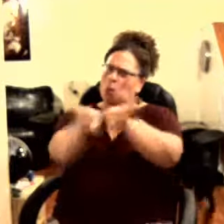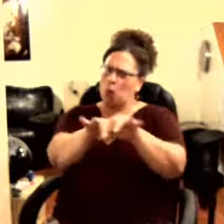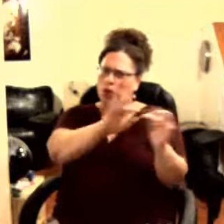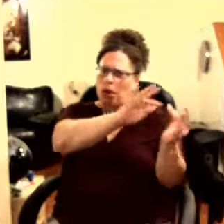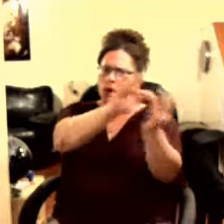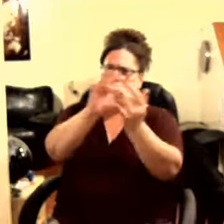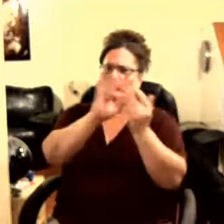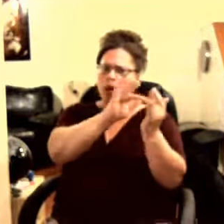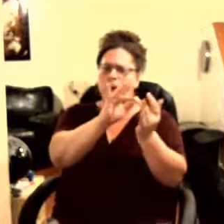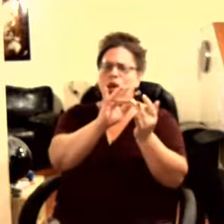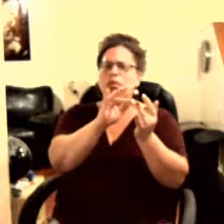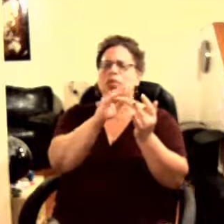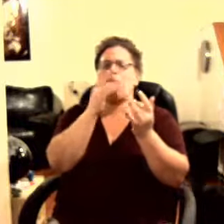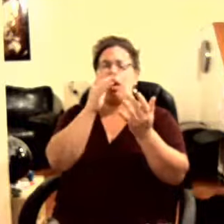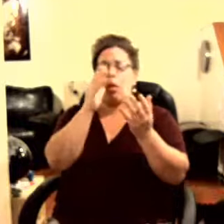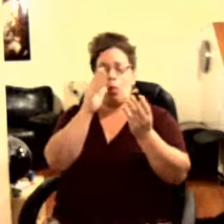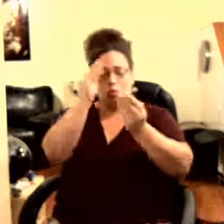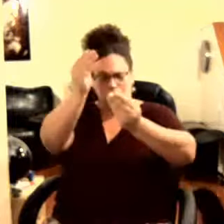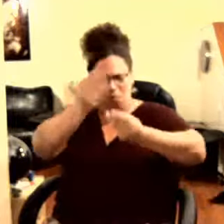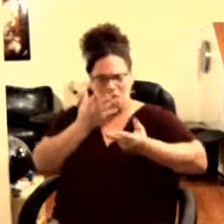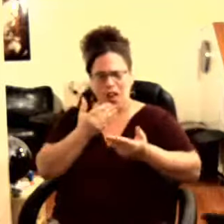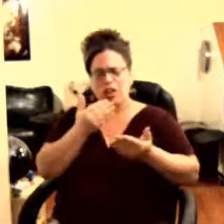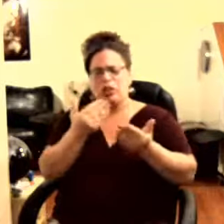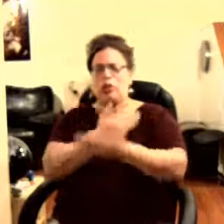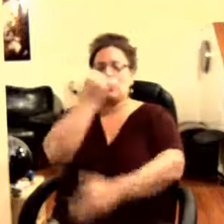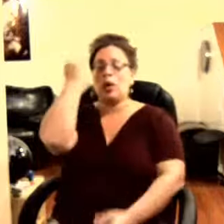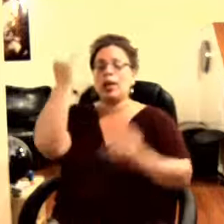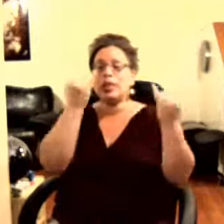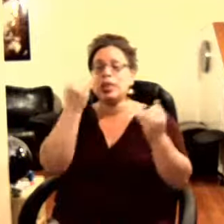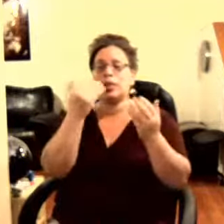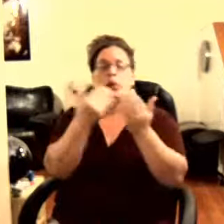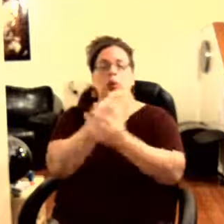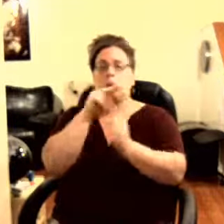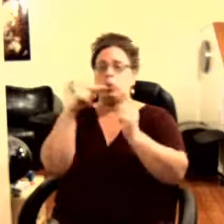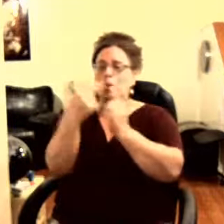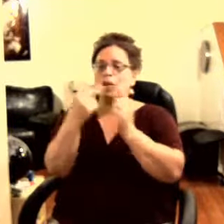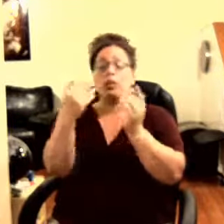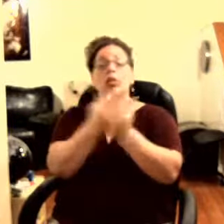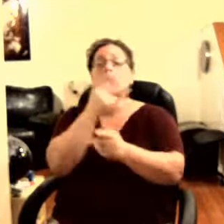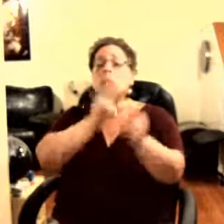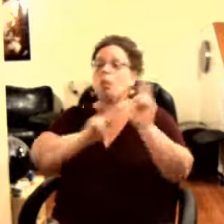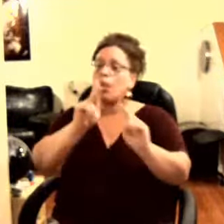us to new ideas and new people and different perspectives. And it's not going to do that